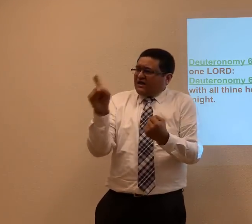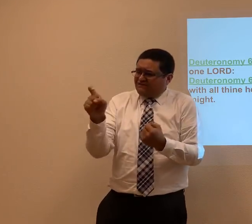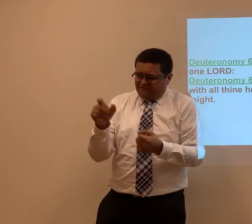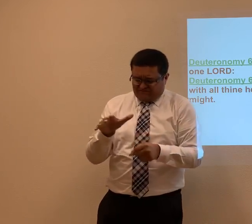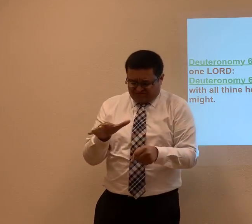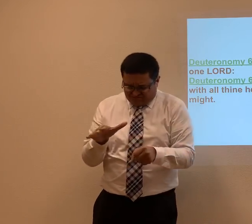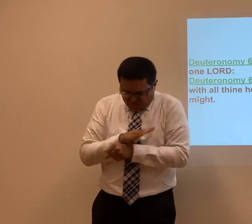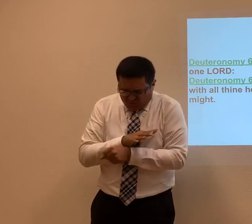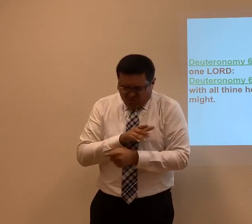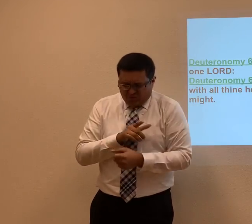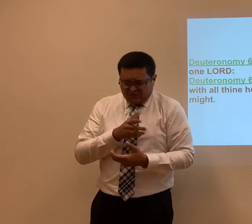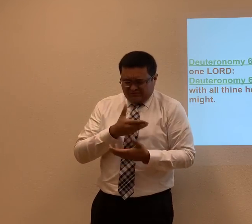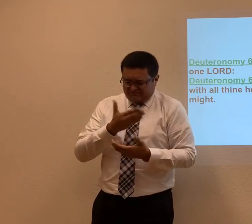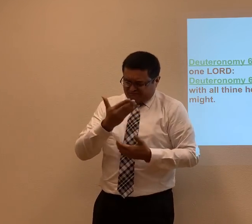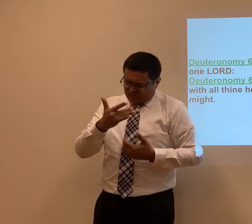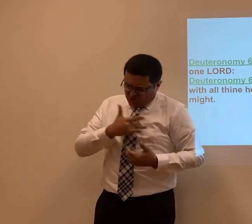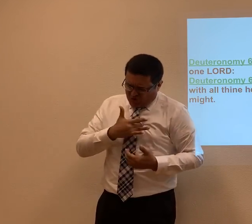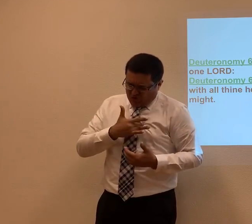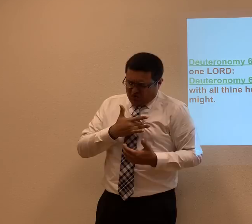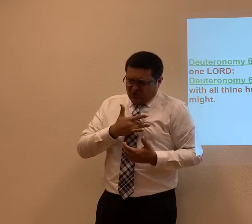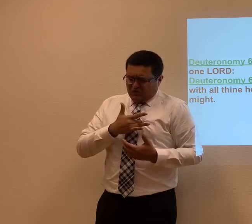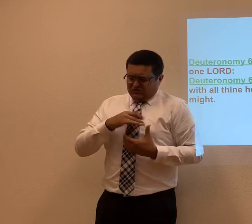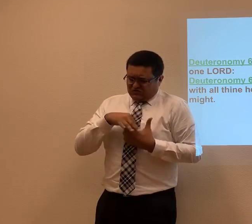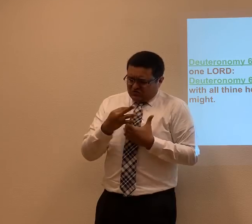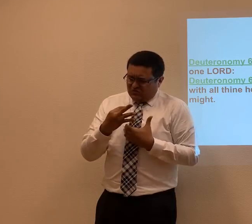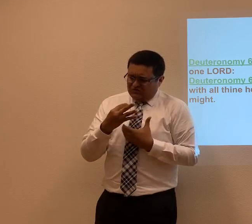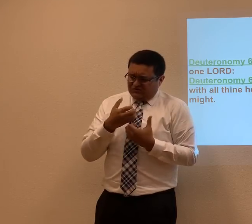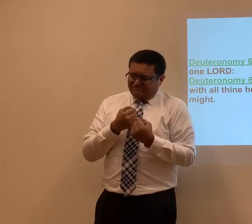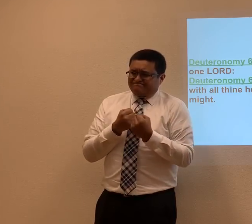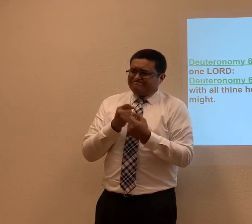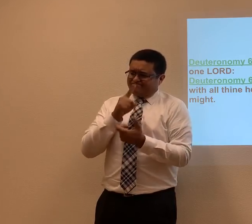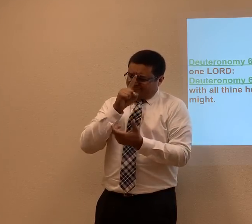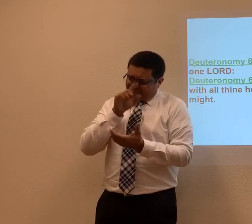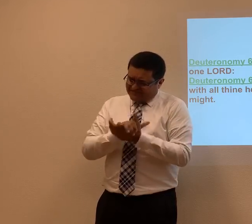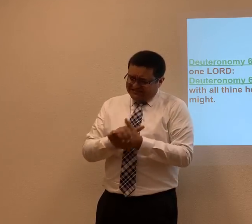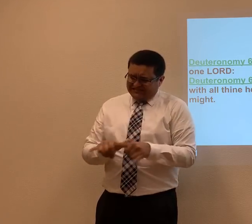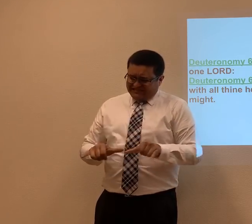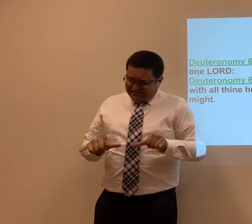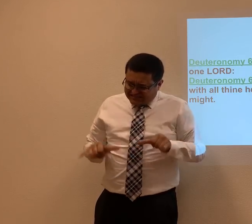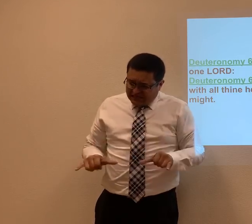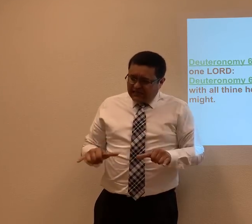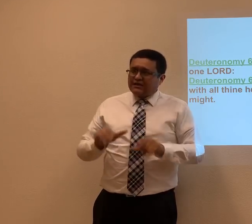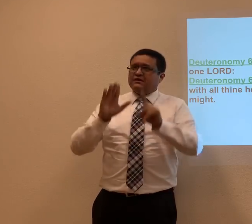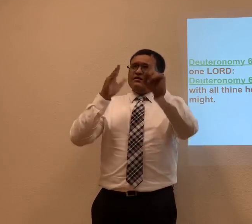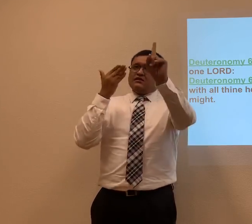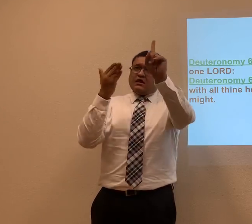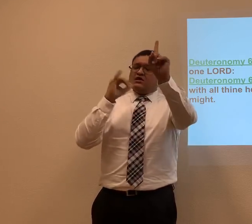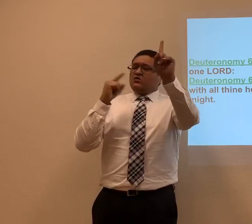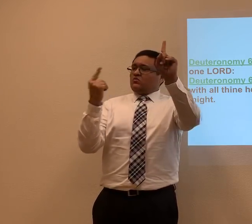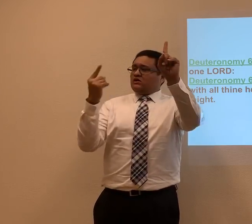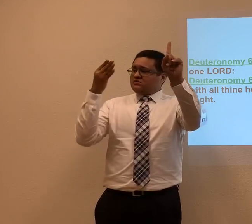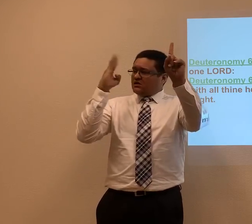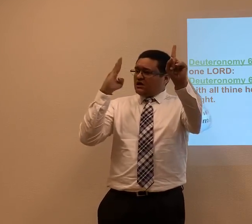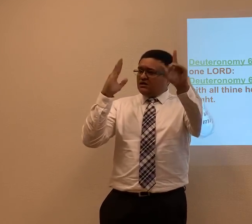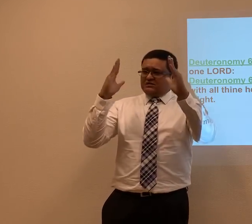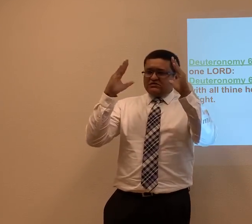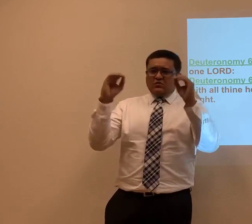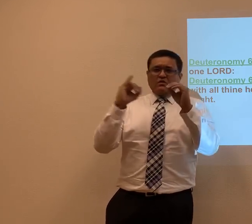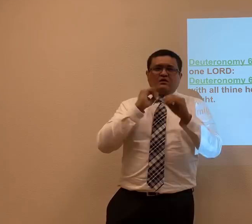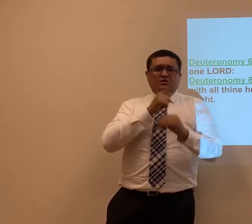with all thy might. So you have to fully love the Lord with all your heart, soul, and might. And there's only one